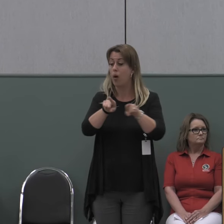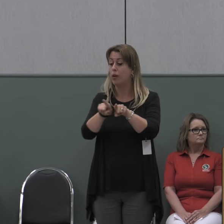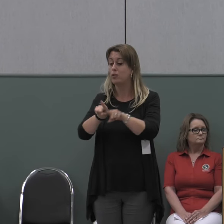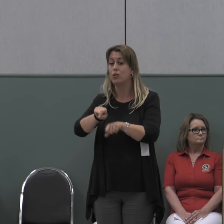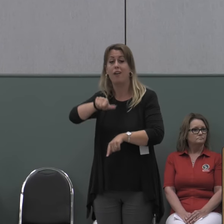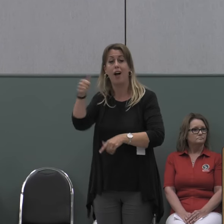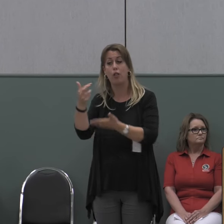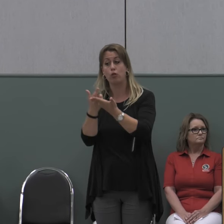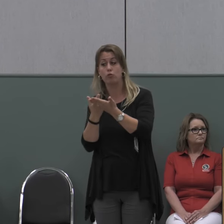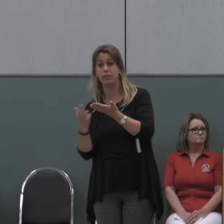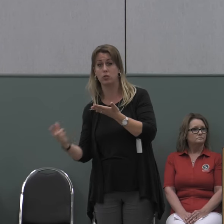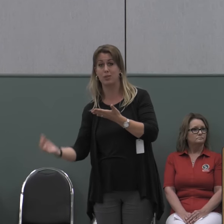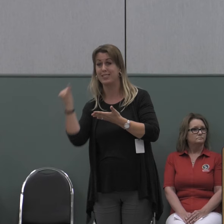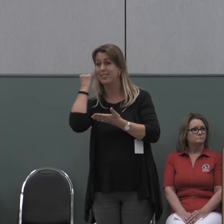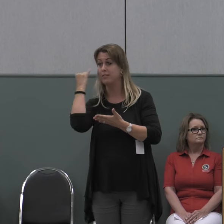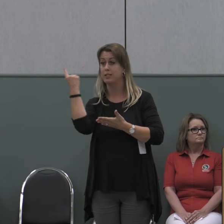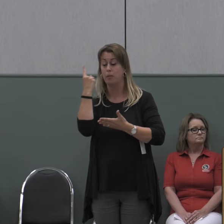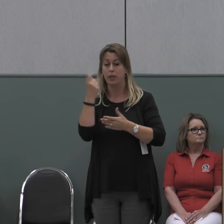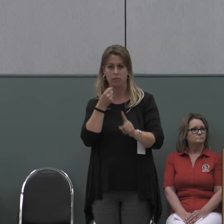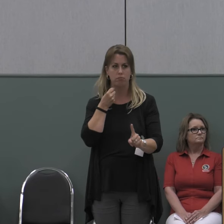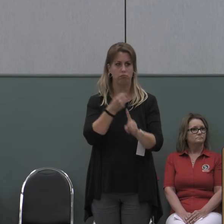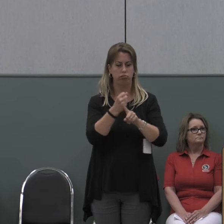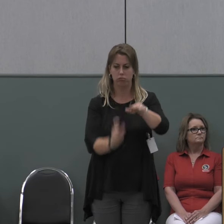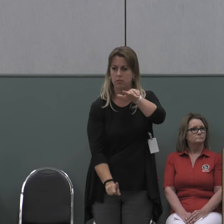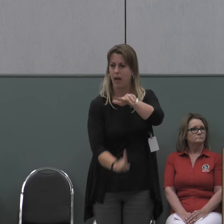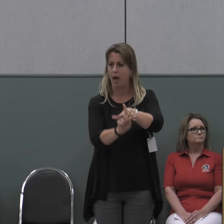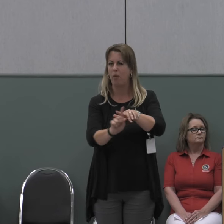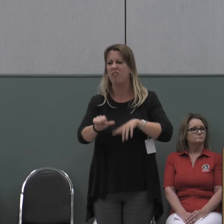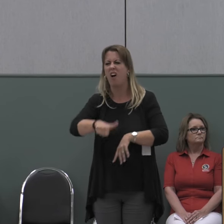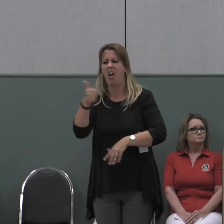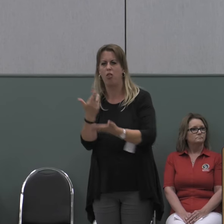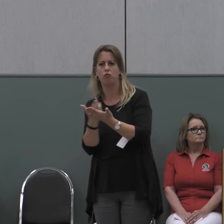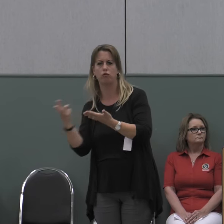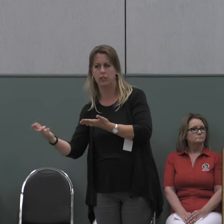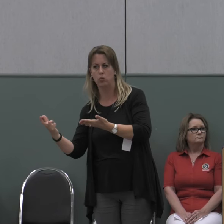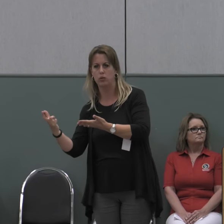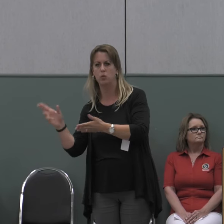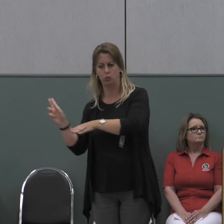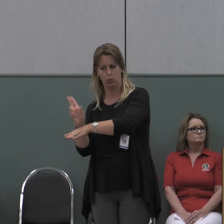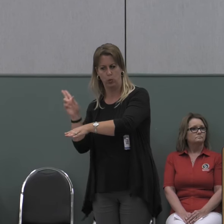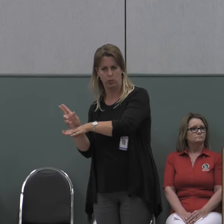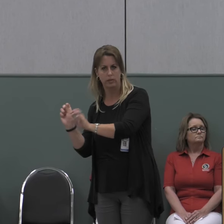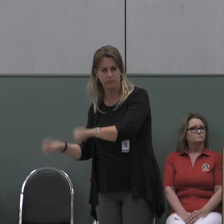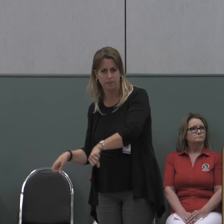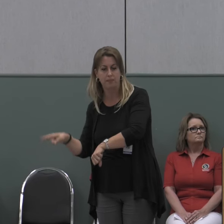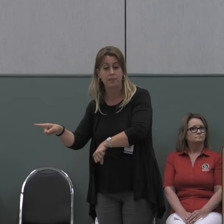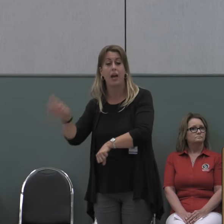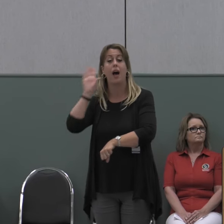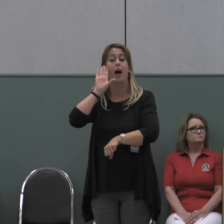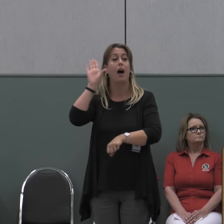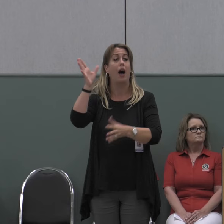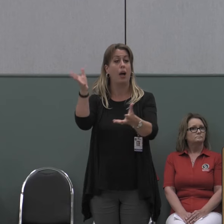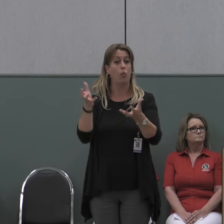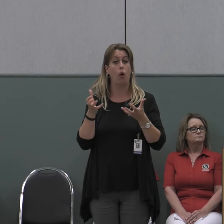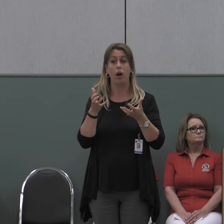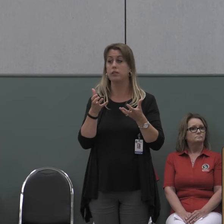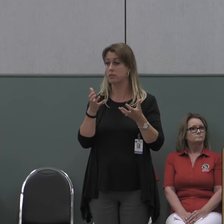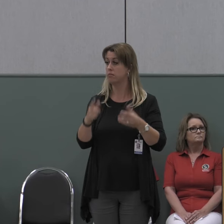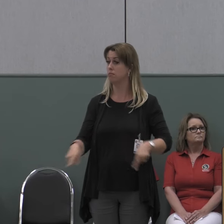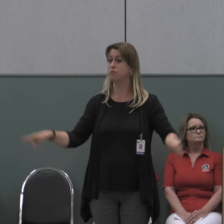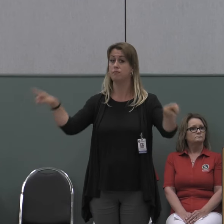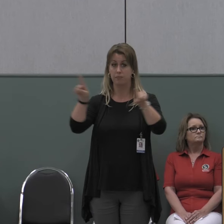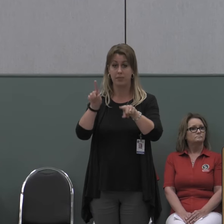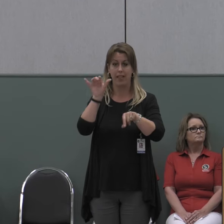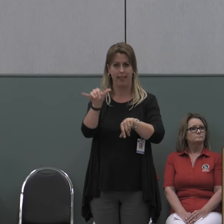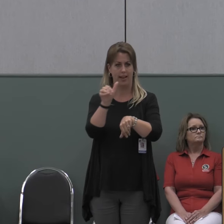just in case something else happens to pop up. But I want the public to know that our guys and gals the night